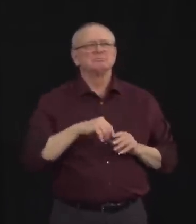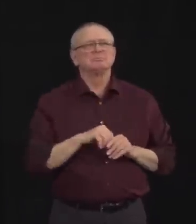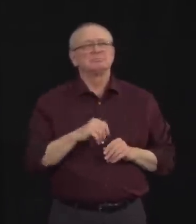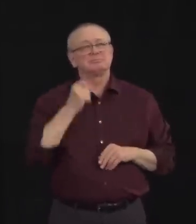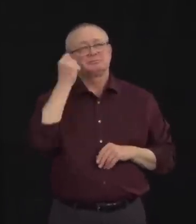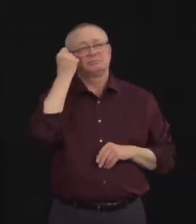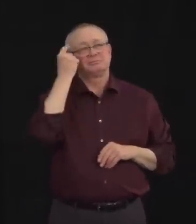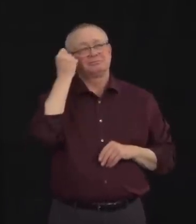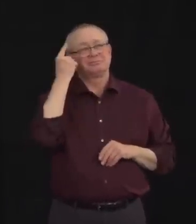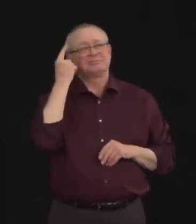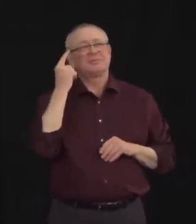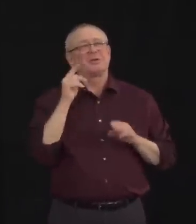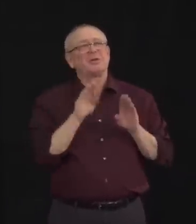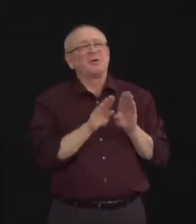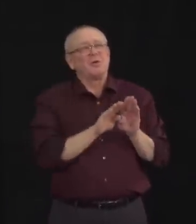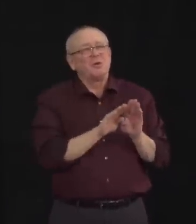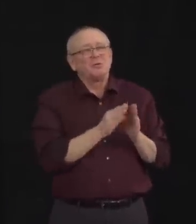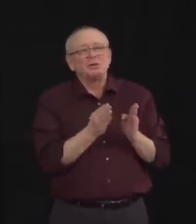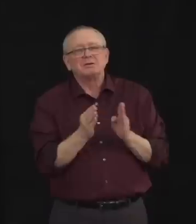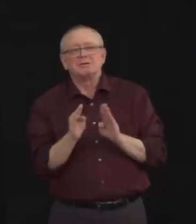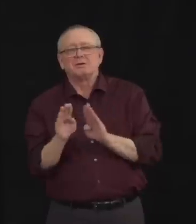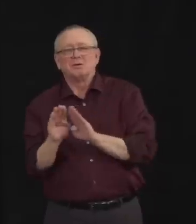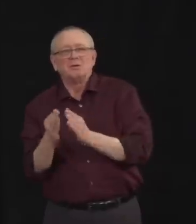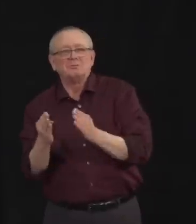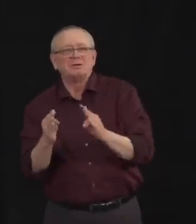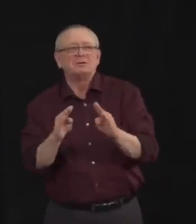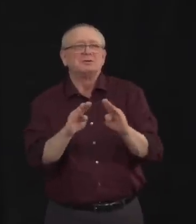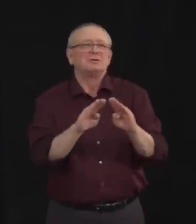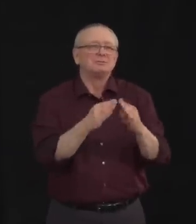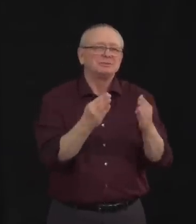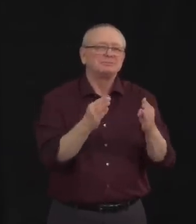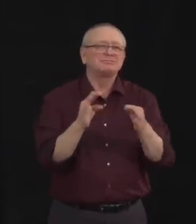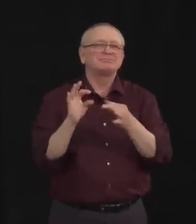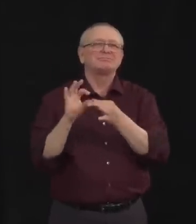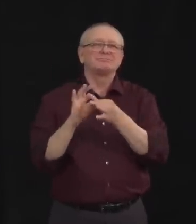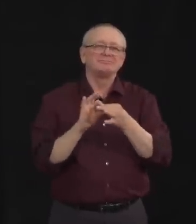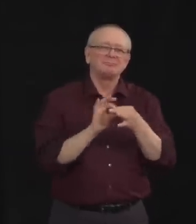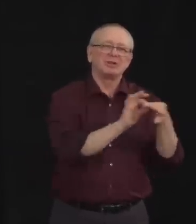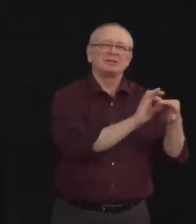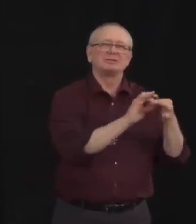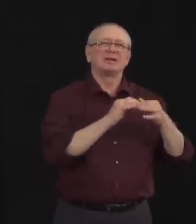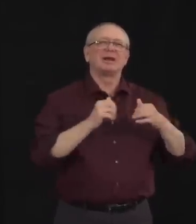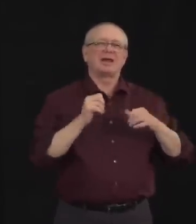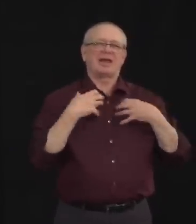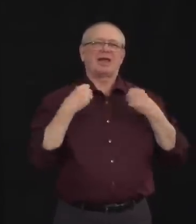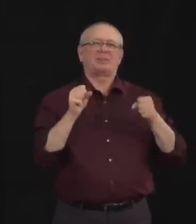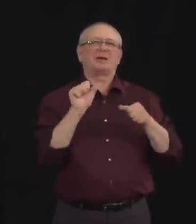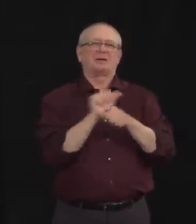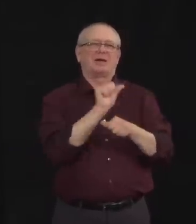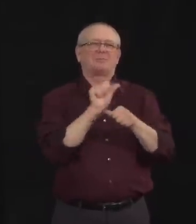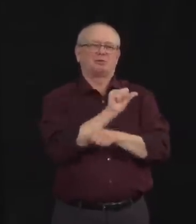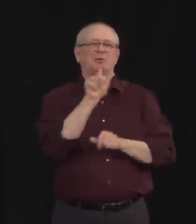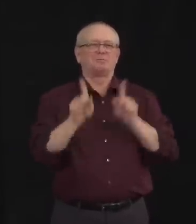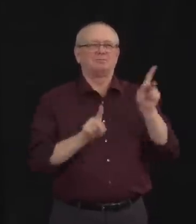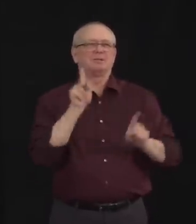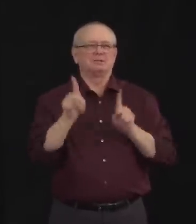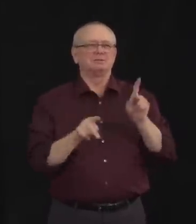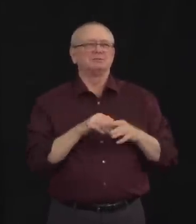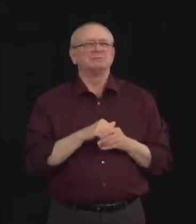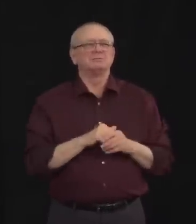activity which also support Albertans' health. I am encouraged to see the AB Trace Together app now has more